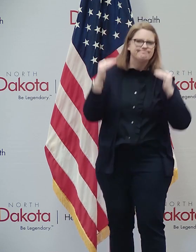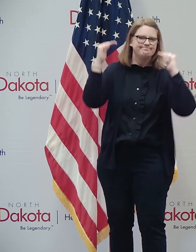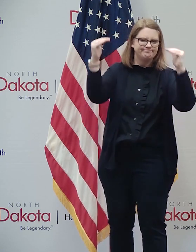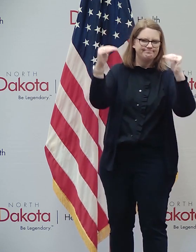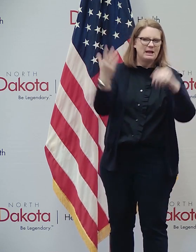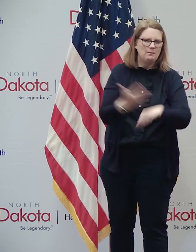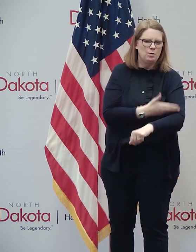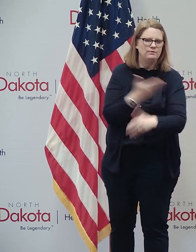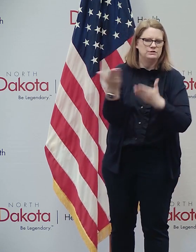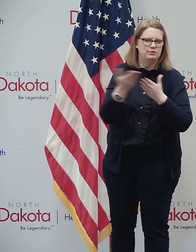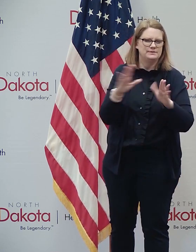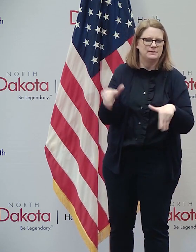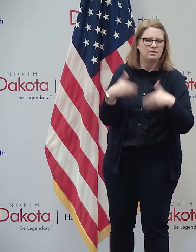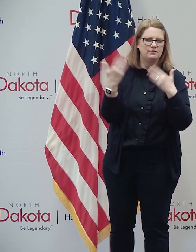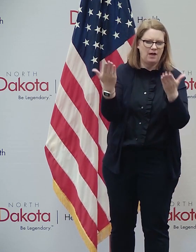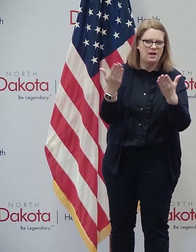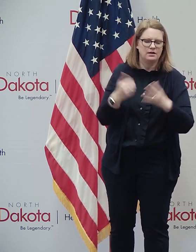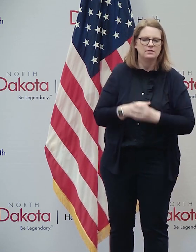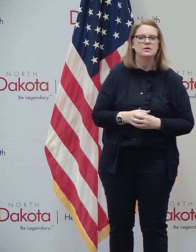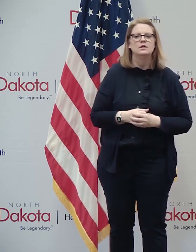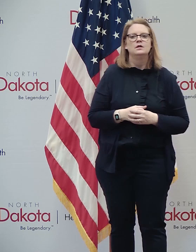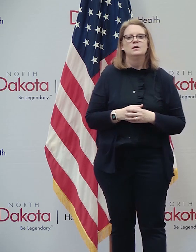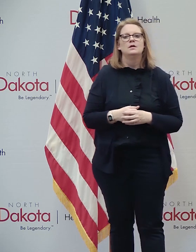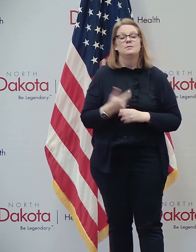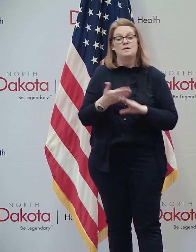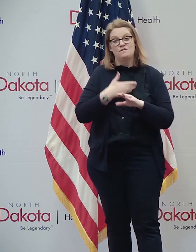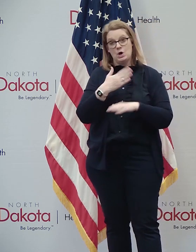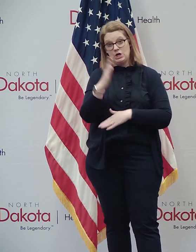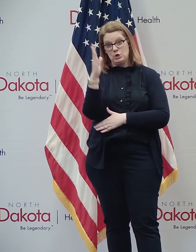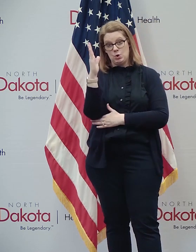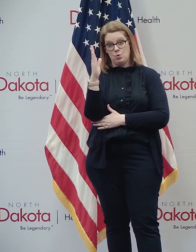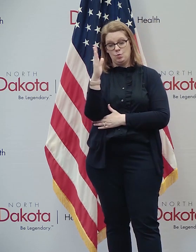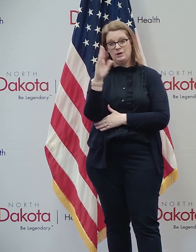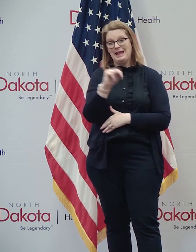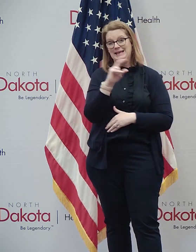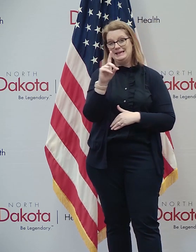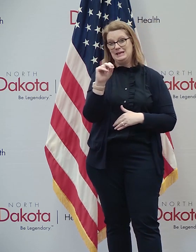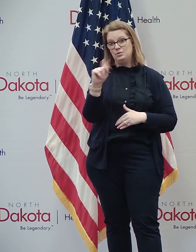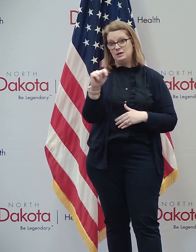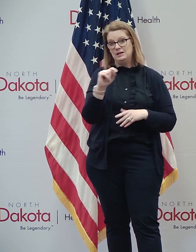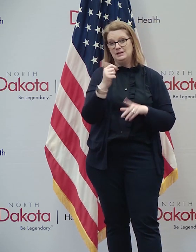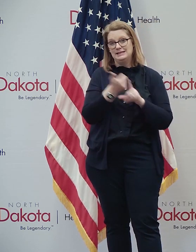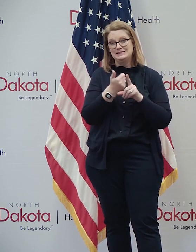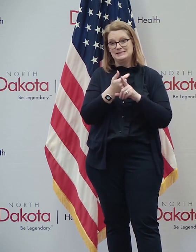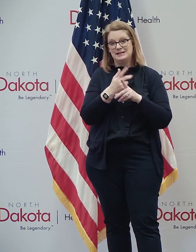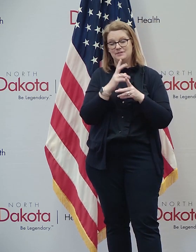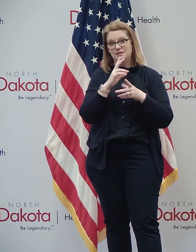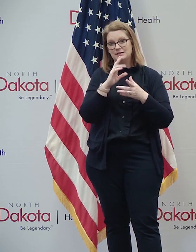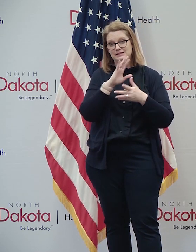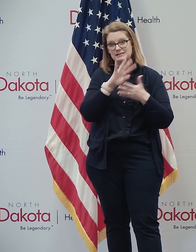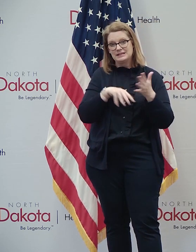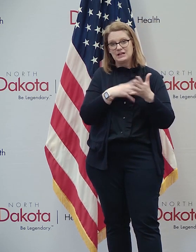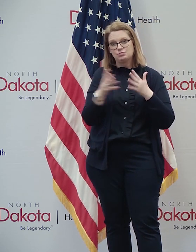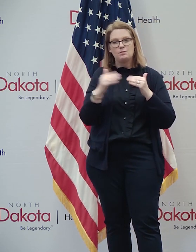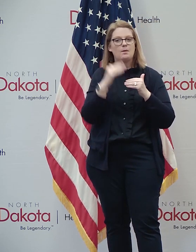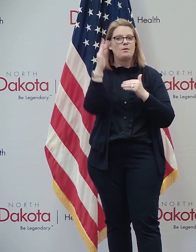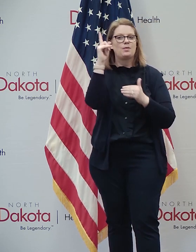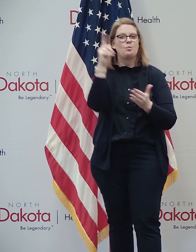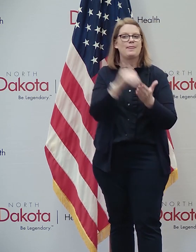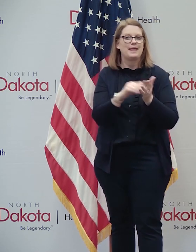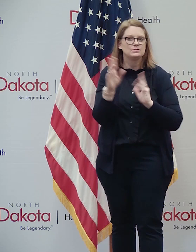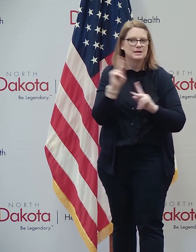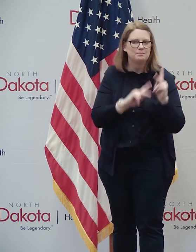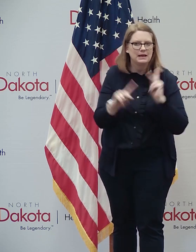upgrading some of these capabilities. Before noon today, the NDDOT had connected with more than 1,000 people, more